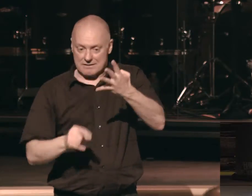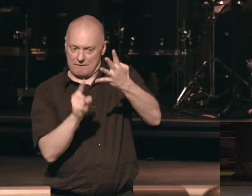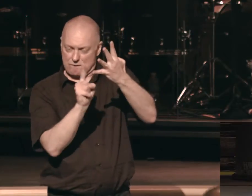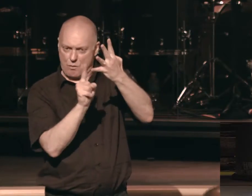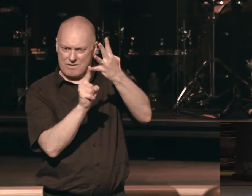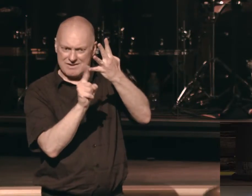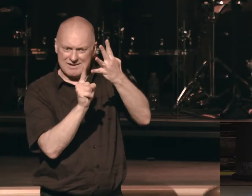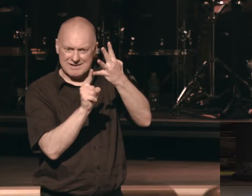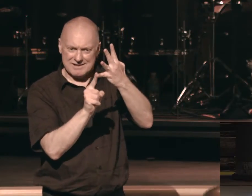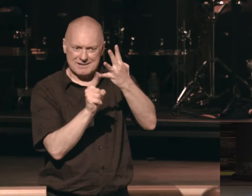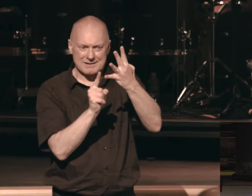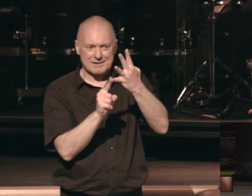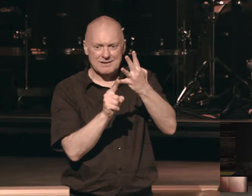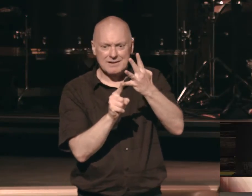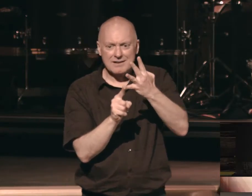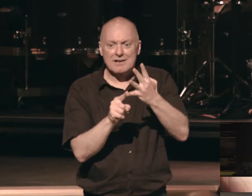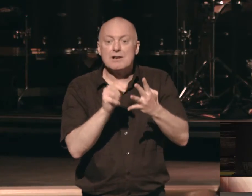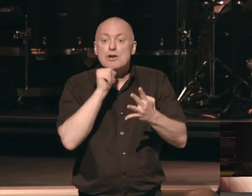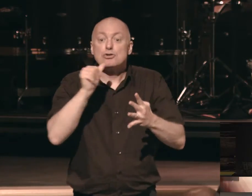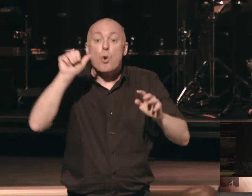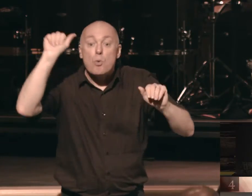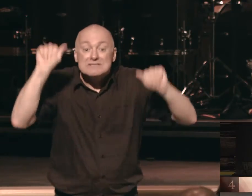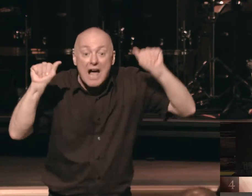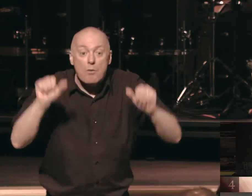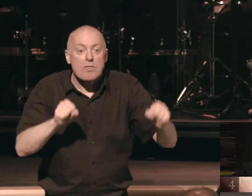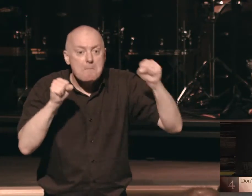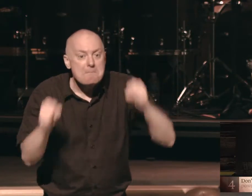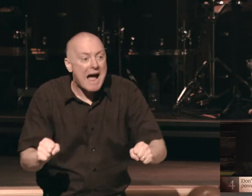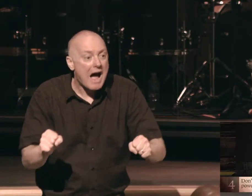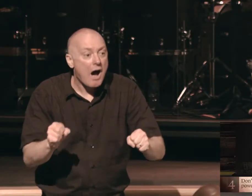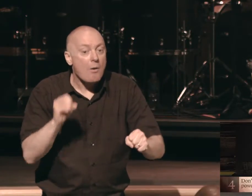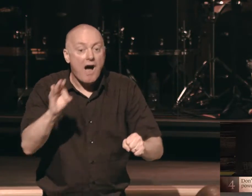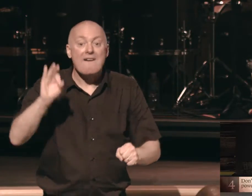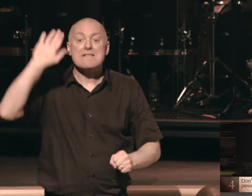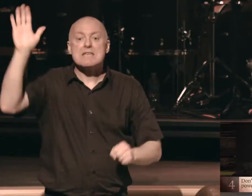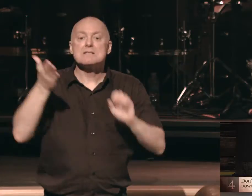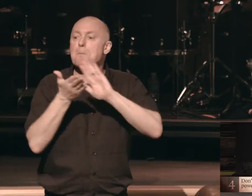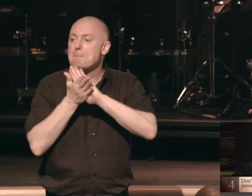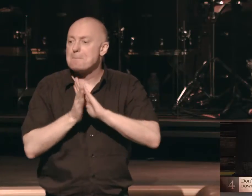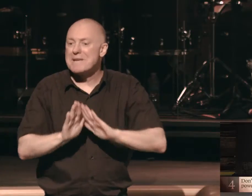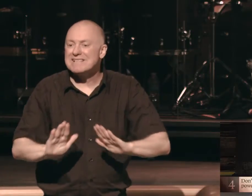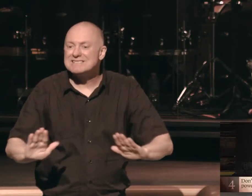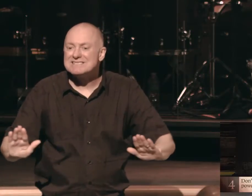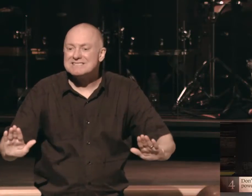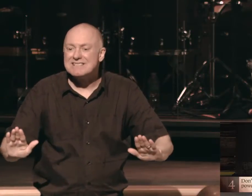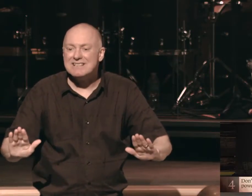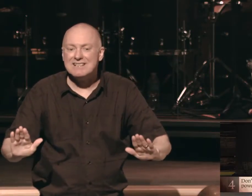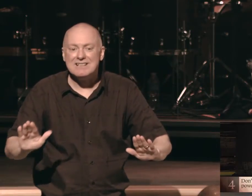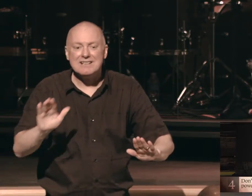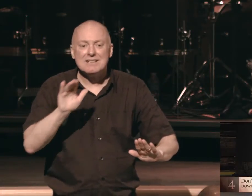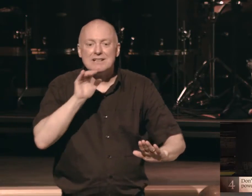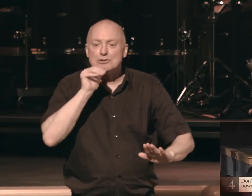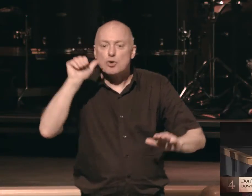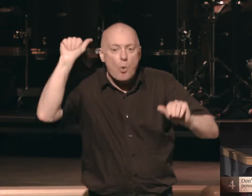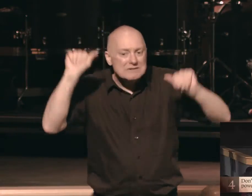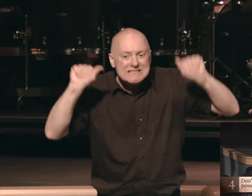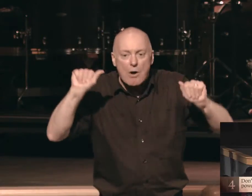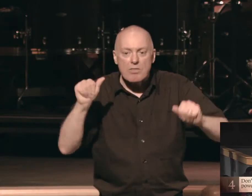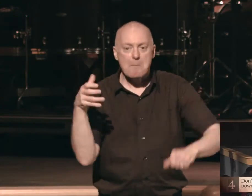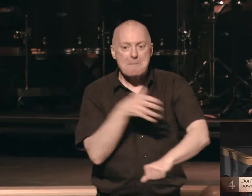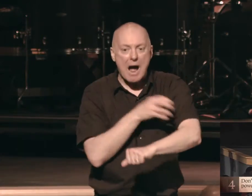is, don't ever underestimate the power of his peace. The power of his peace. Look at verse 6